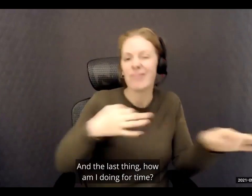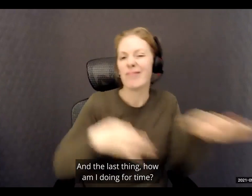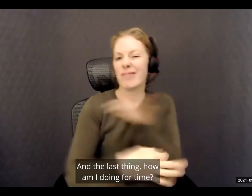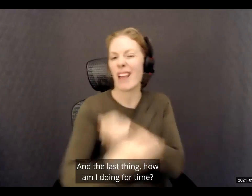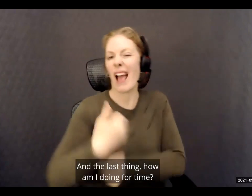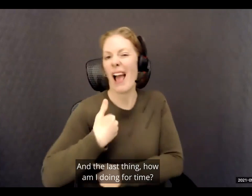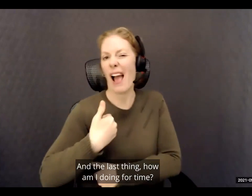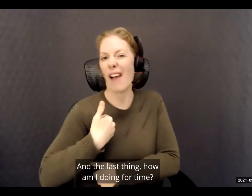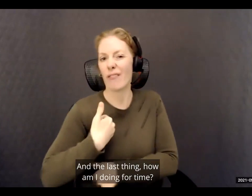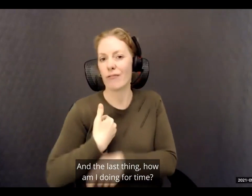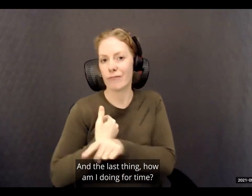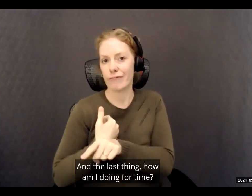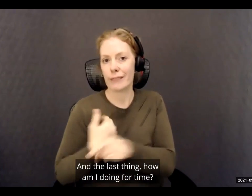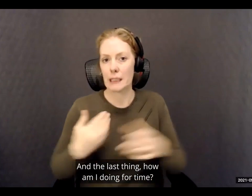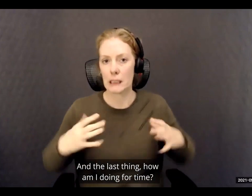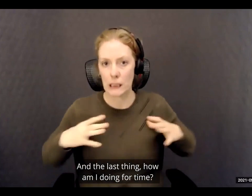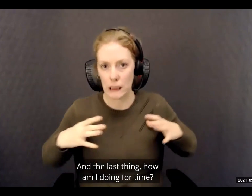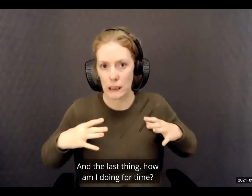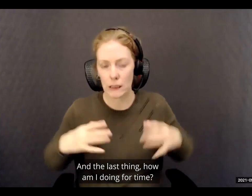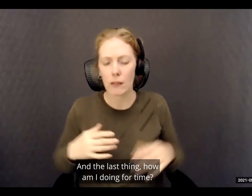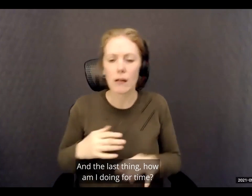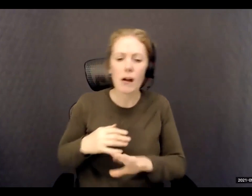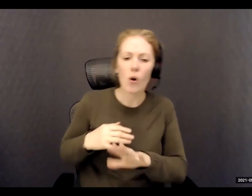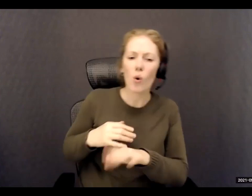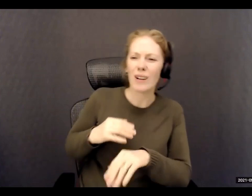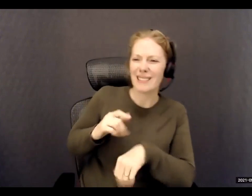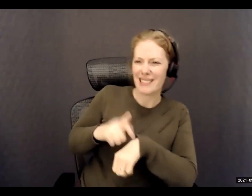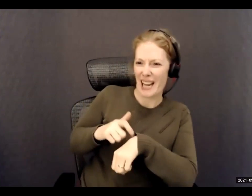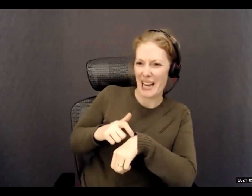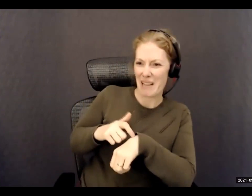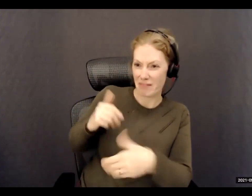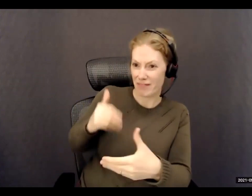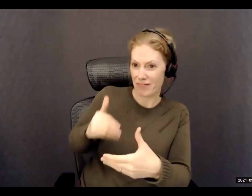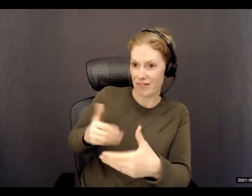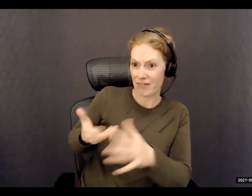And the last thing, how am I doing for time?